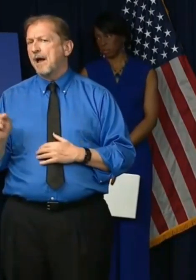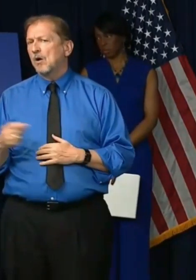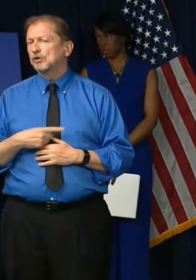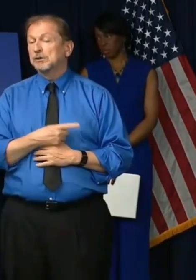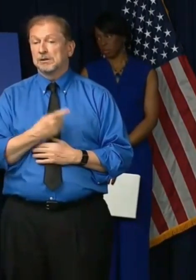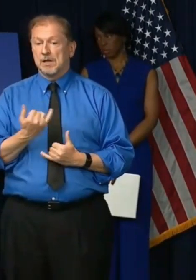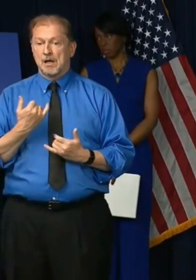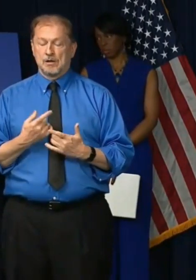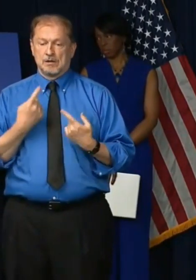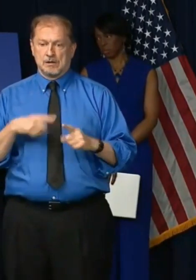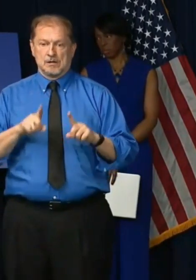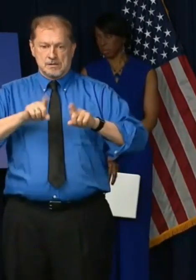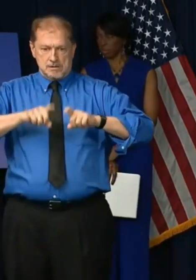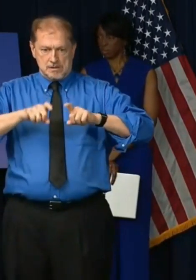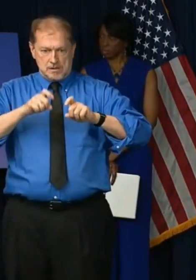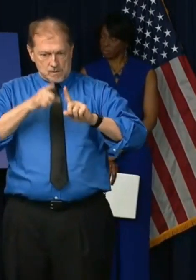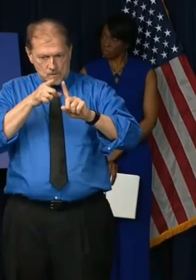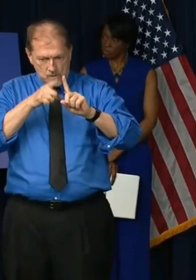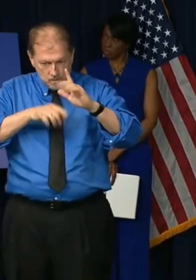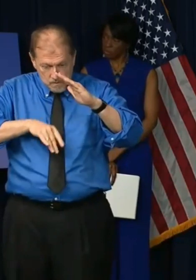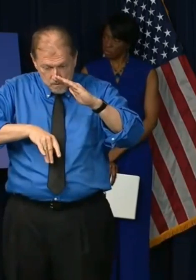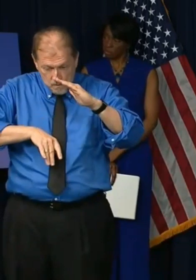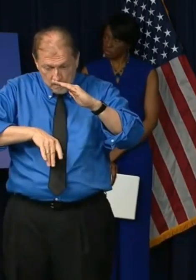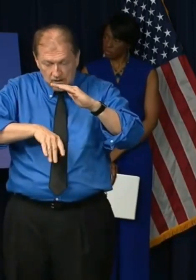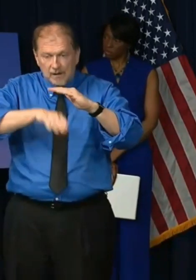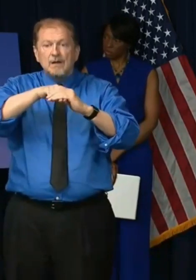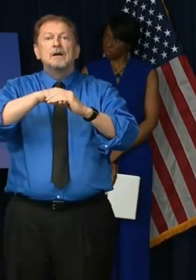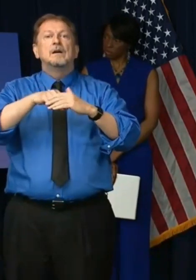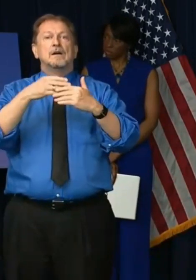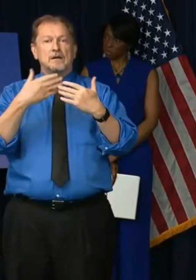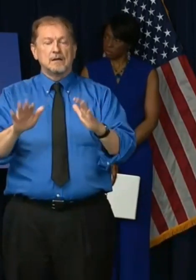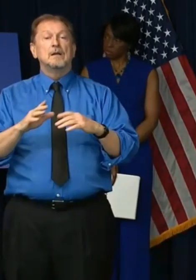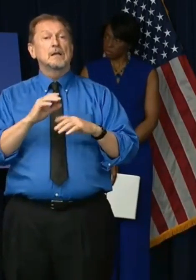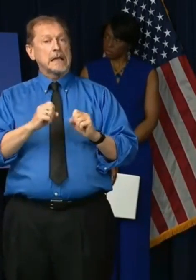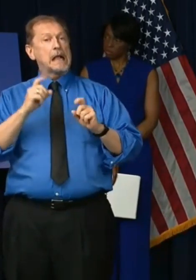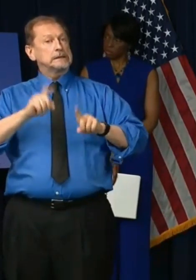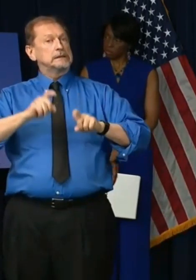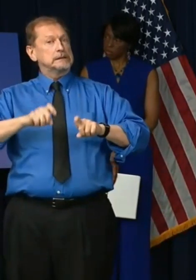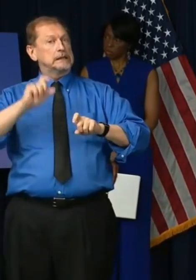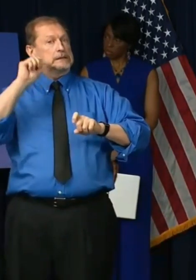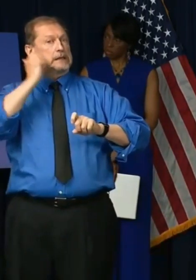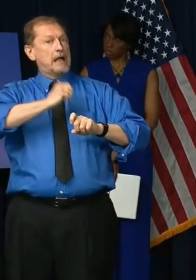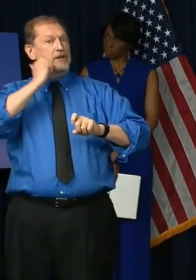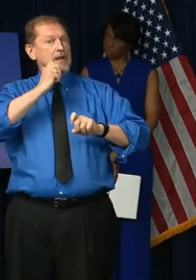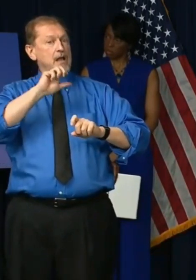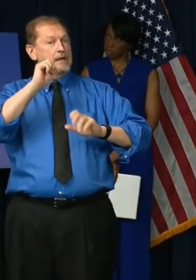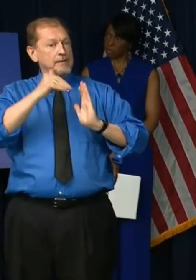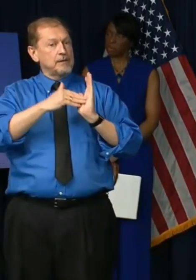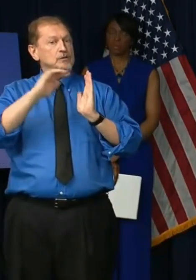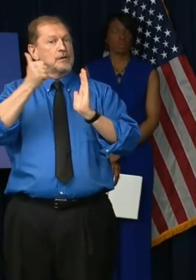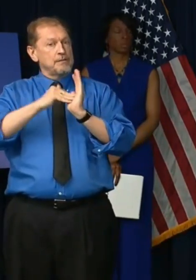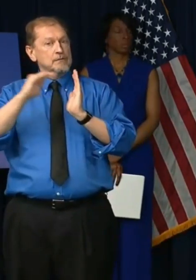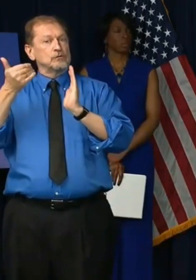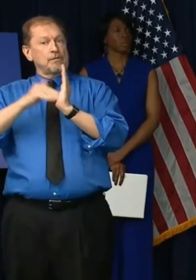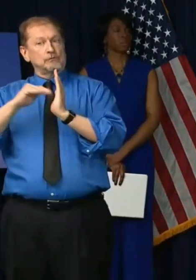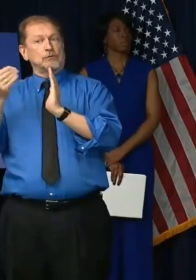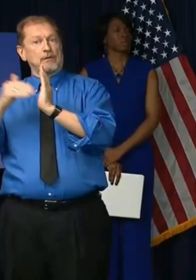the 10,000 test goal for a single day, is this level of testing sustainable for the long term? Is there a new benchmark to aim for?